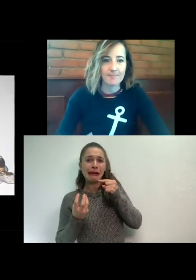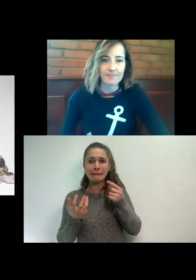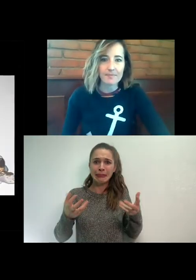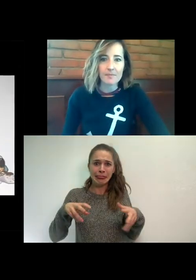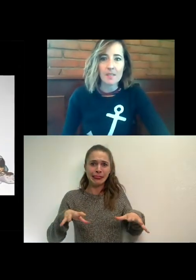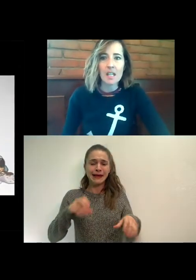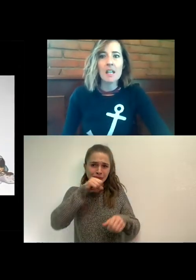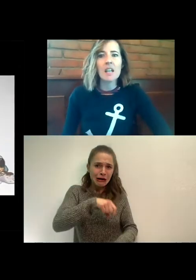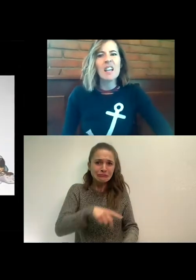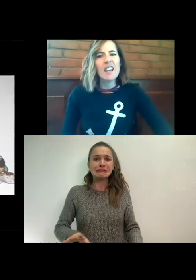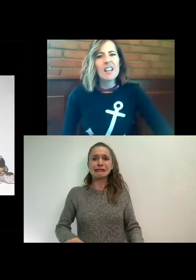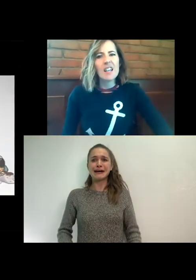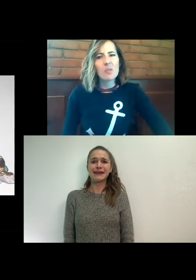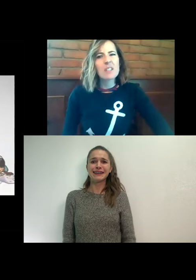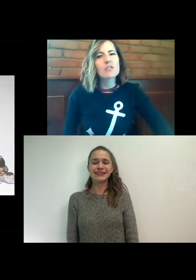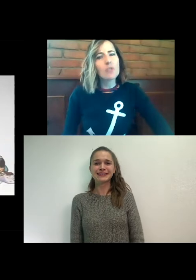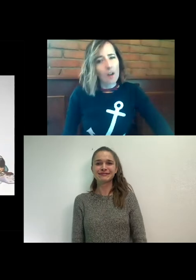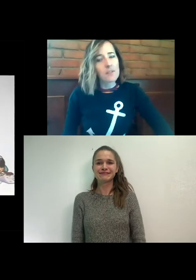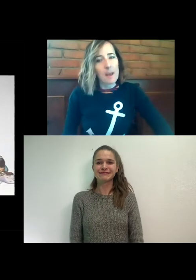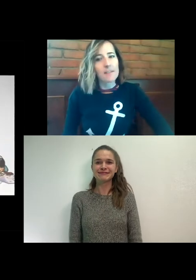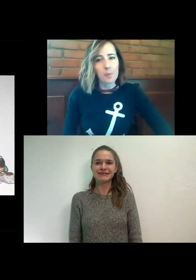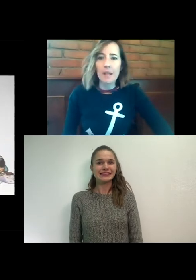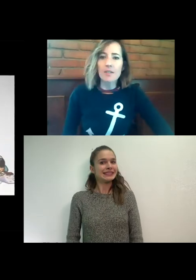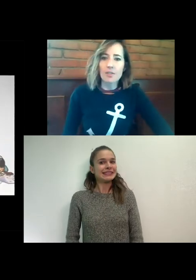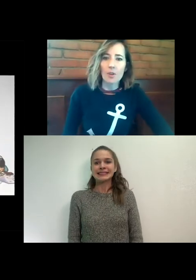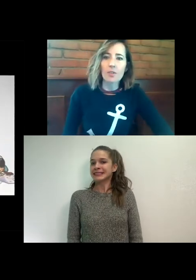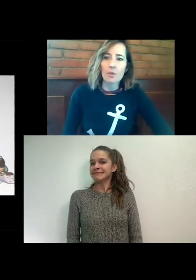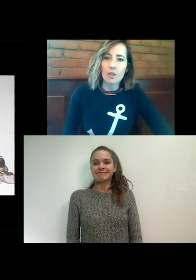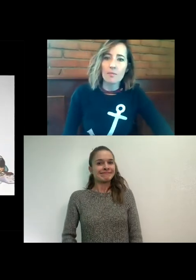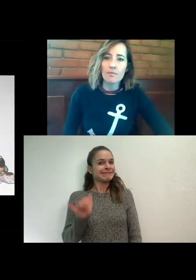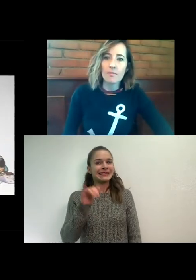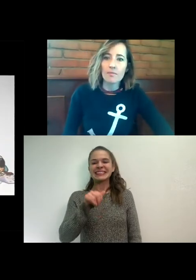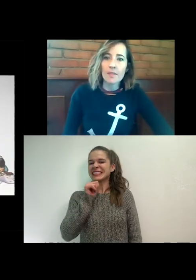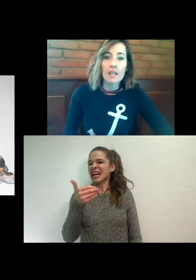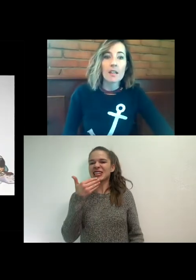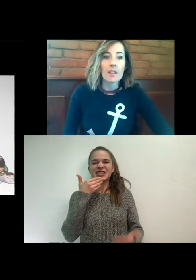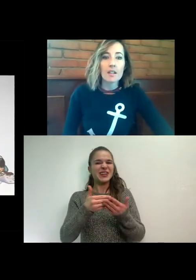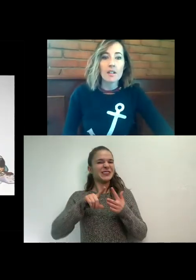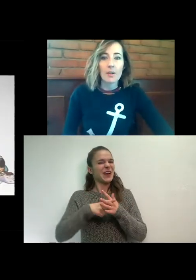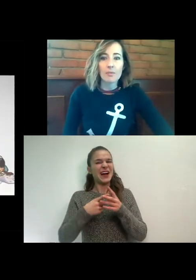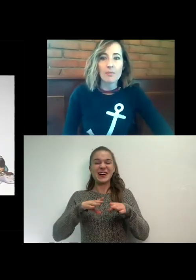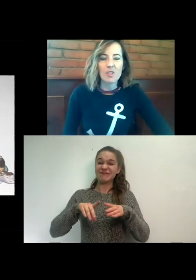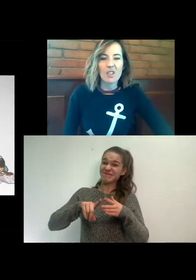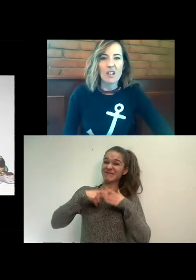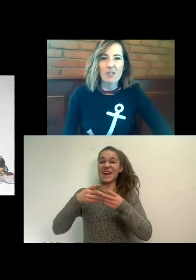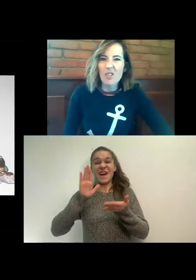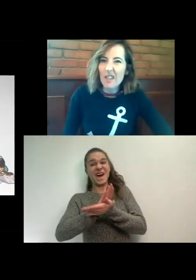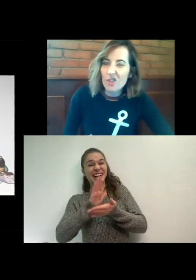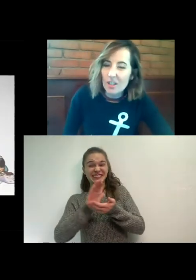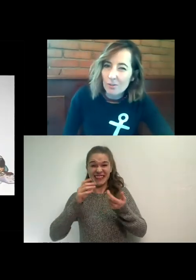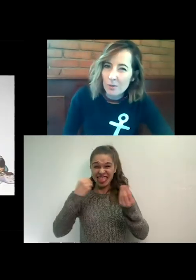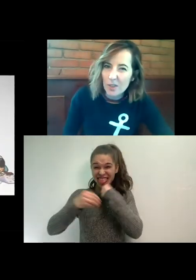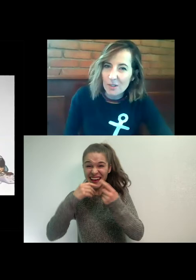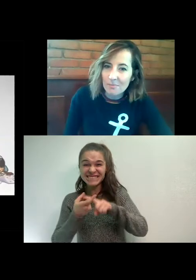Tasty. It was not the best way to start school. Oh, how do you think